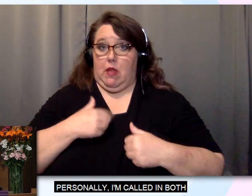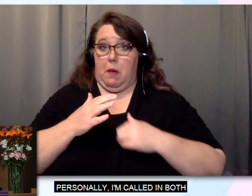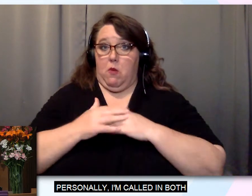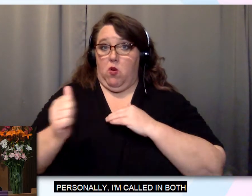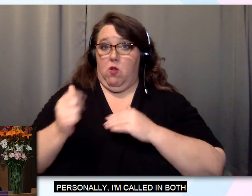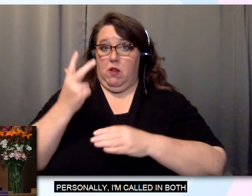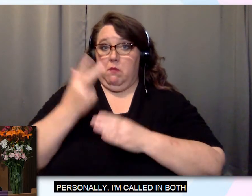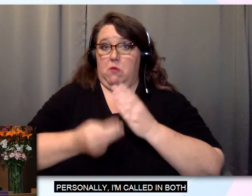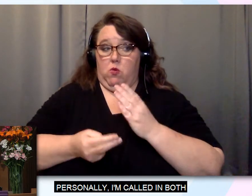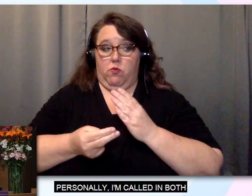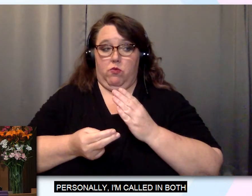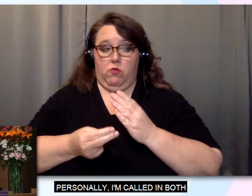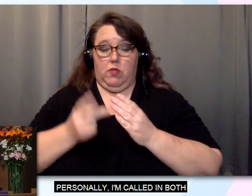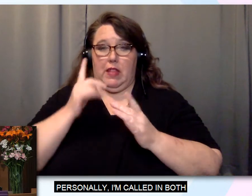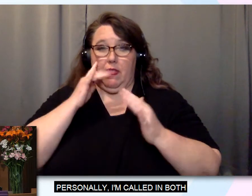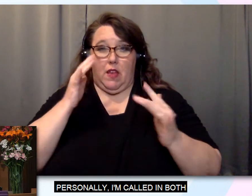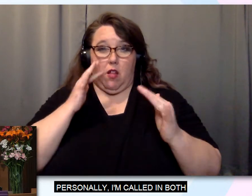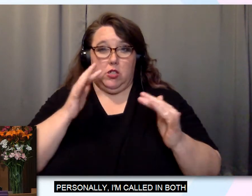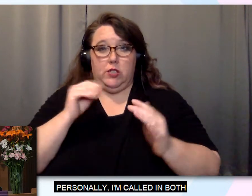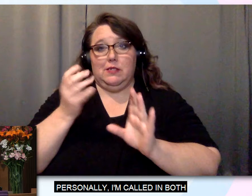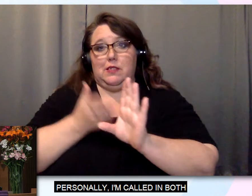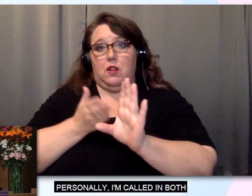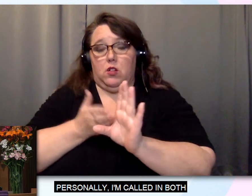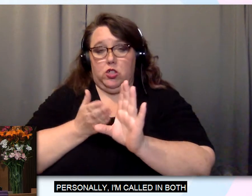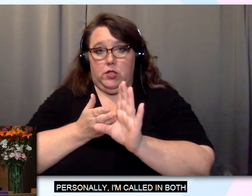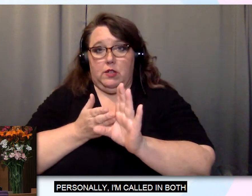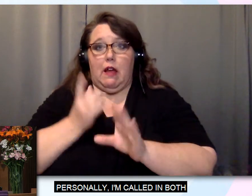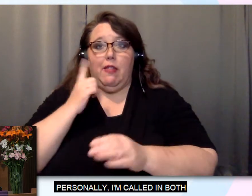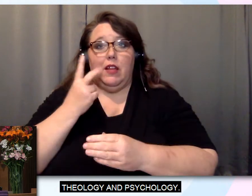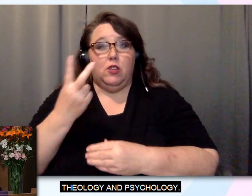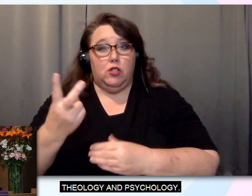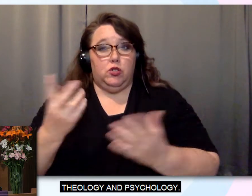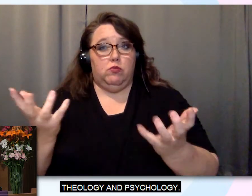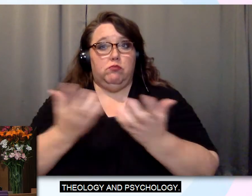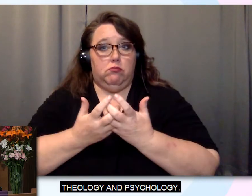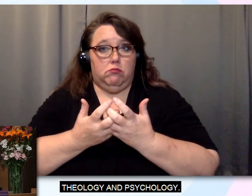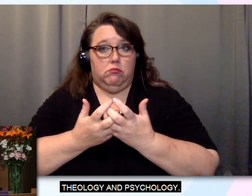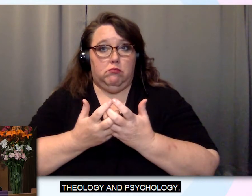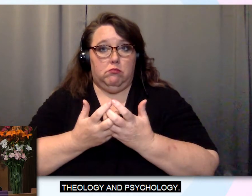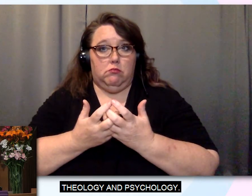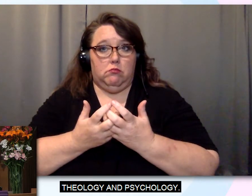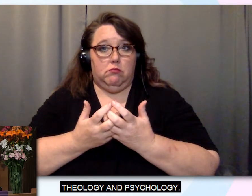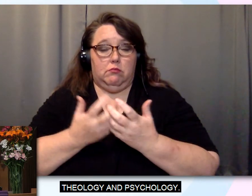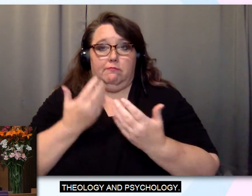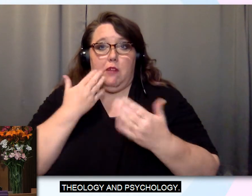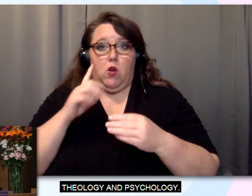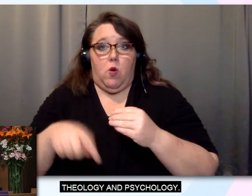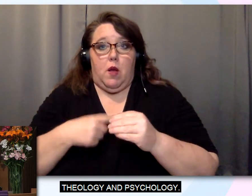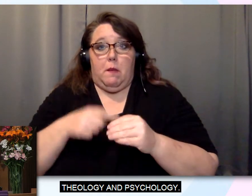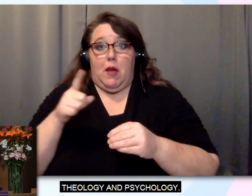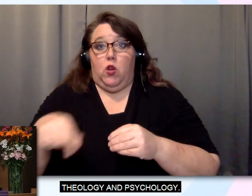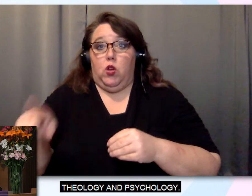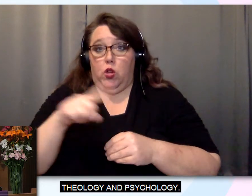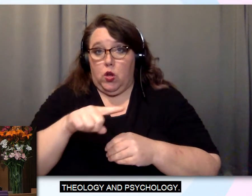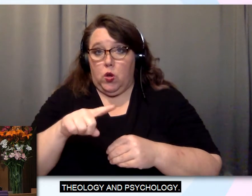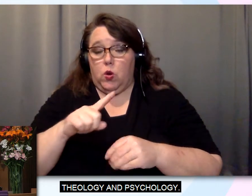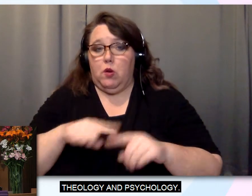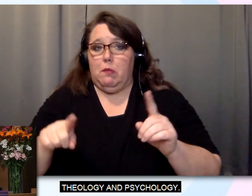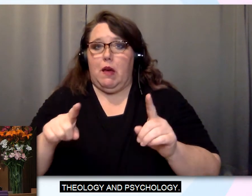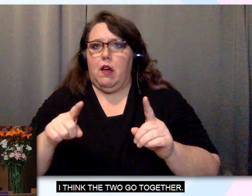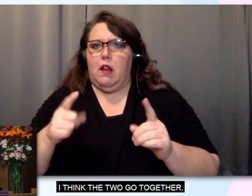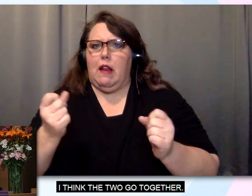Personally, I'm called in both theology and psychology. I think the two go together. And I don't know about